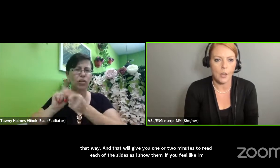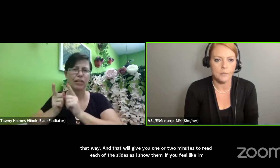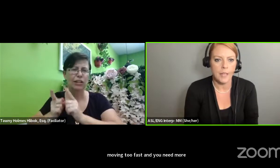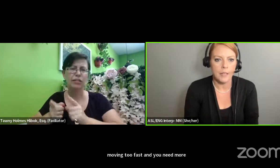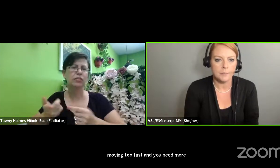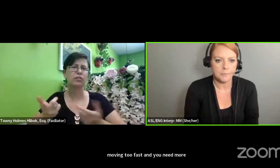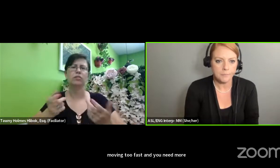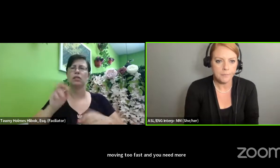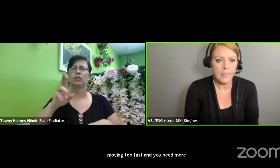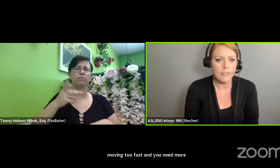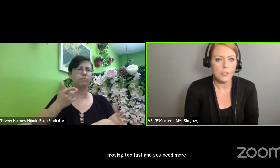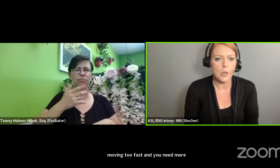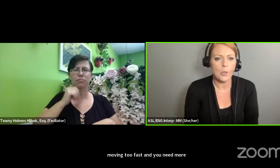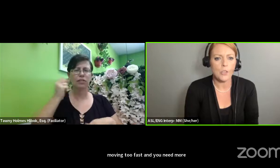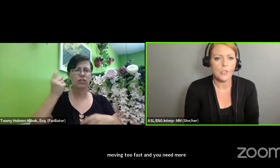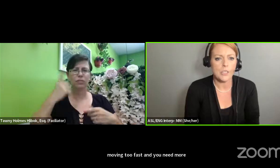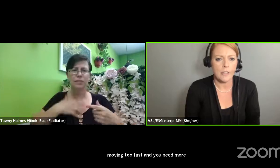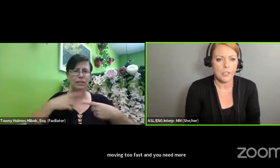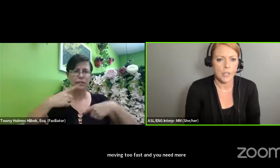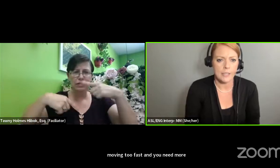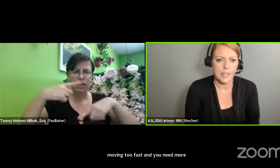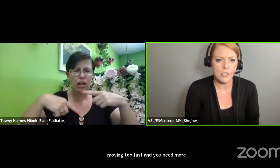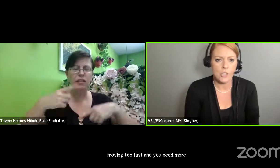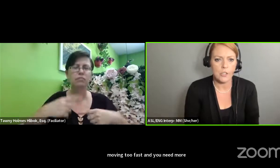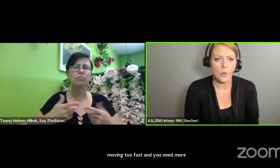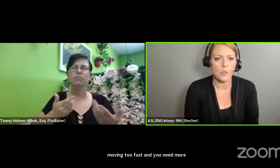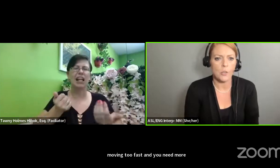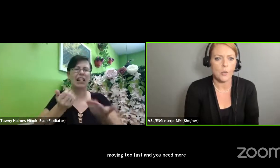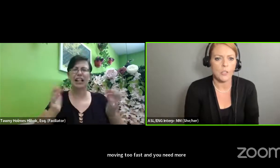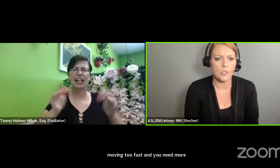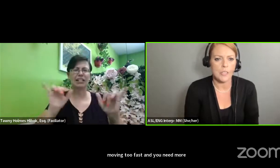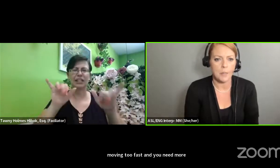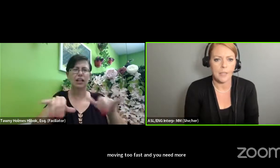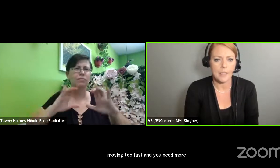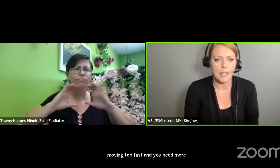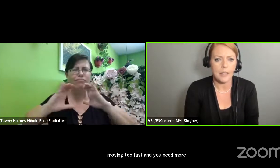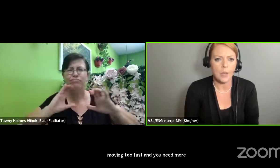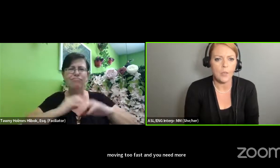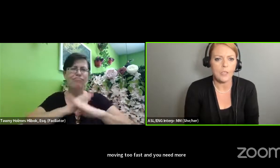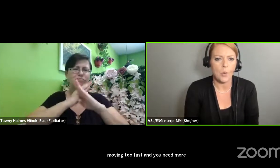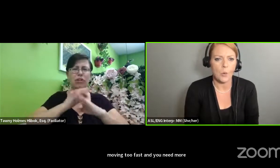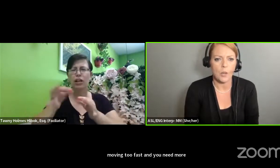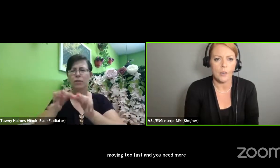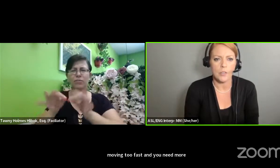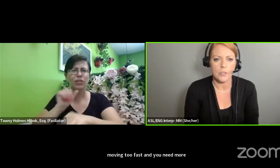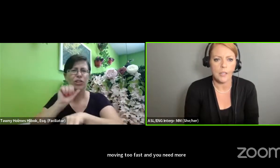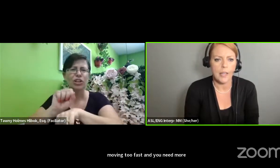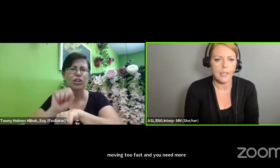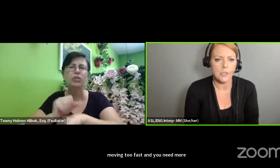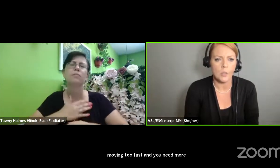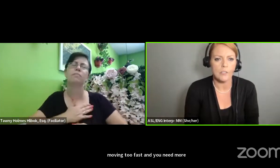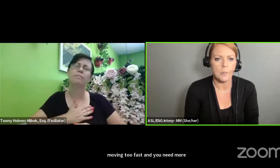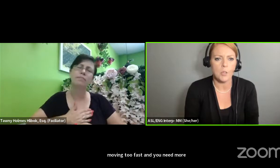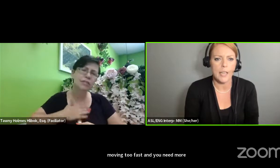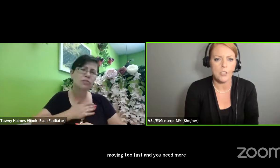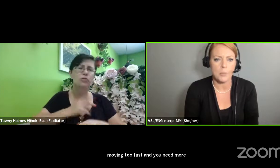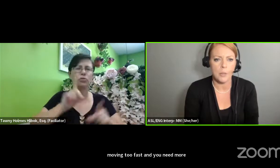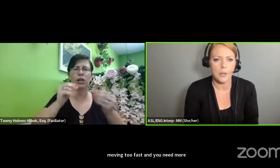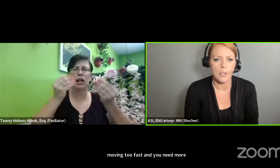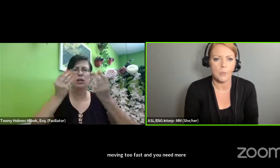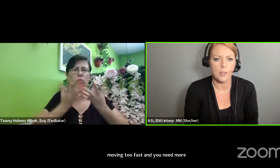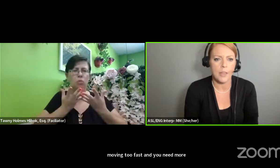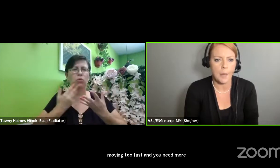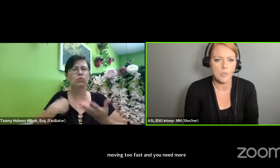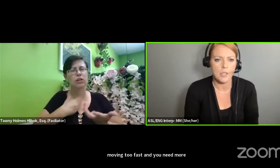go along. If you don't understand the translation, or you don't understand my sign language, or there's any sort of